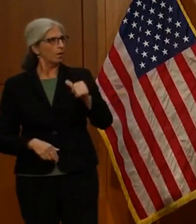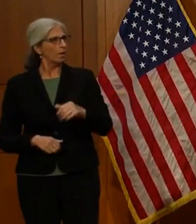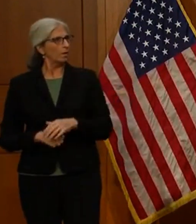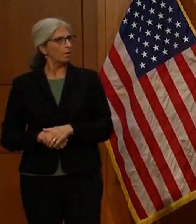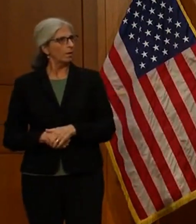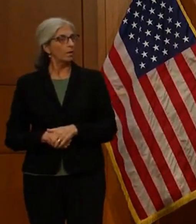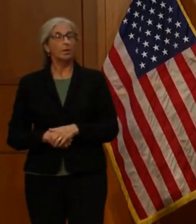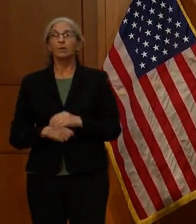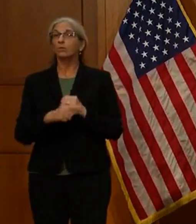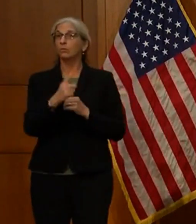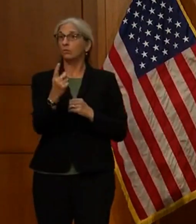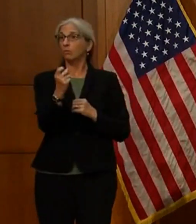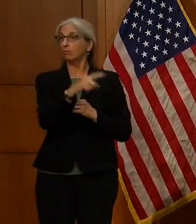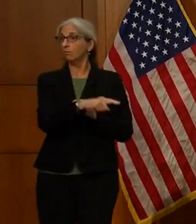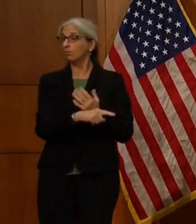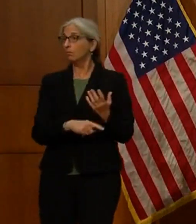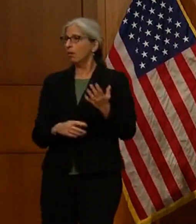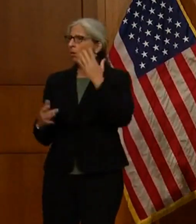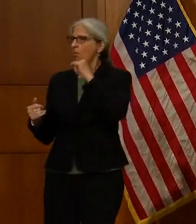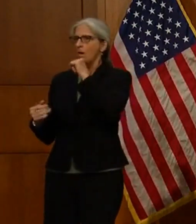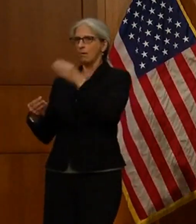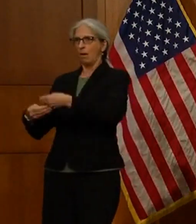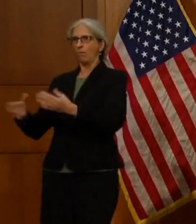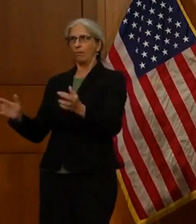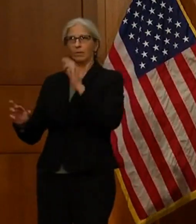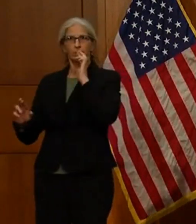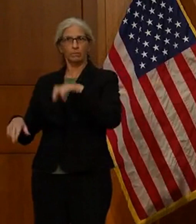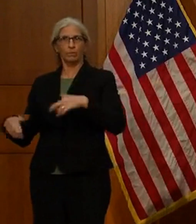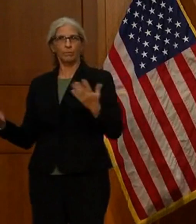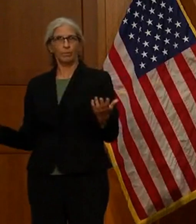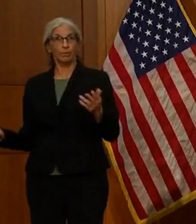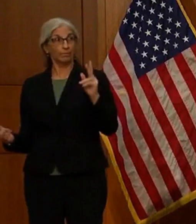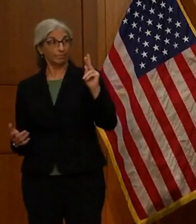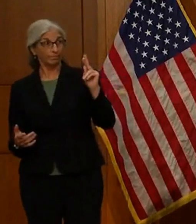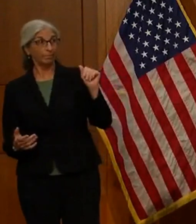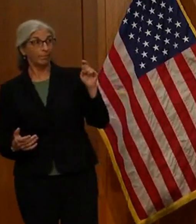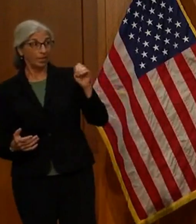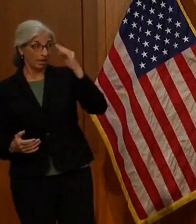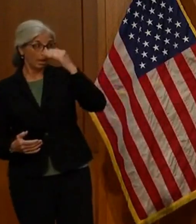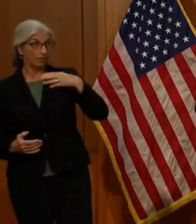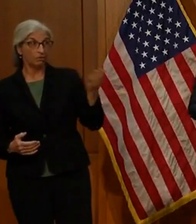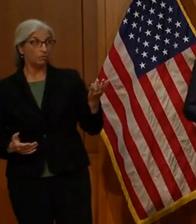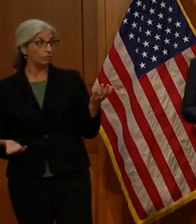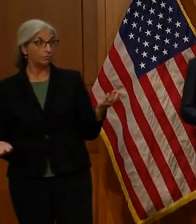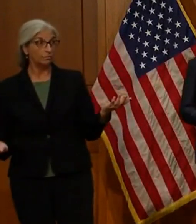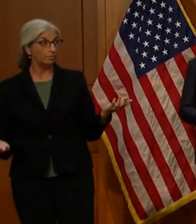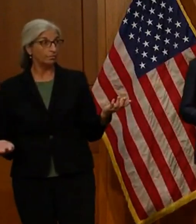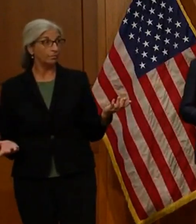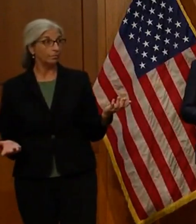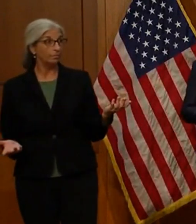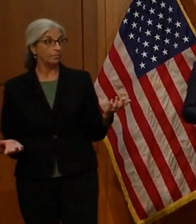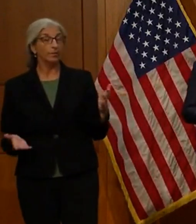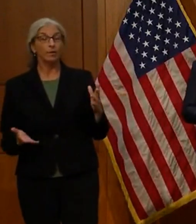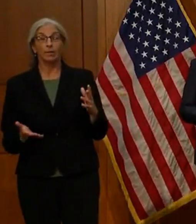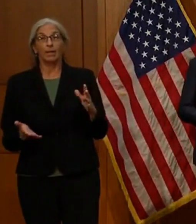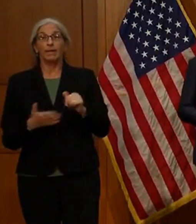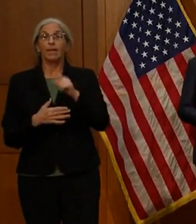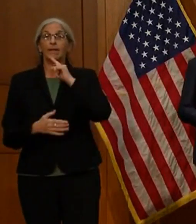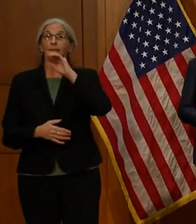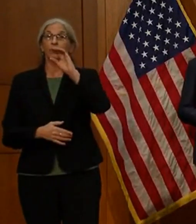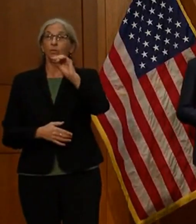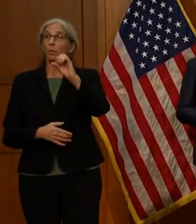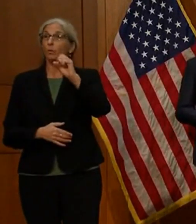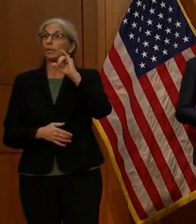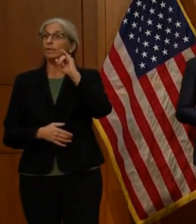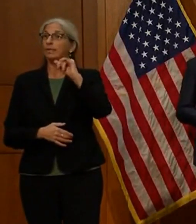The follow-up question is why not release the report? And Kate, as I mentioned, that is not. It is up. It's an OSIG report.